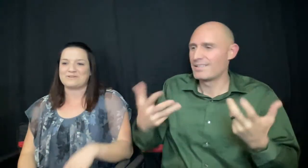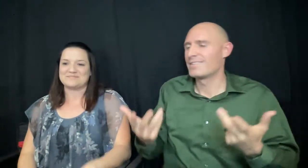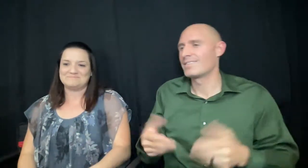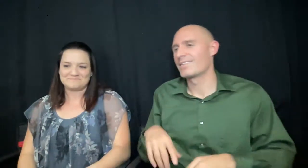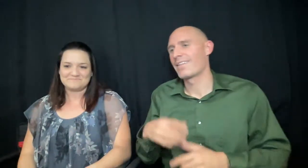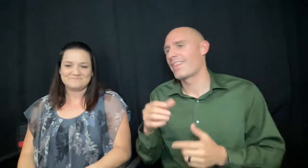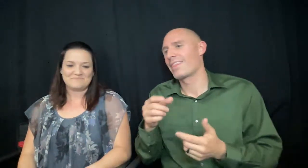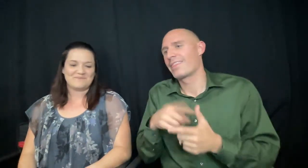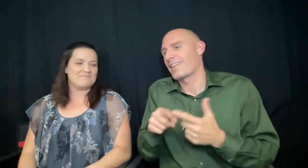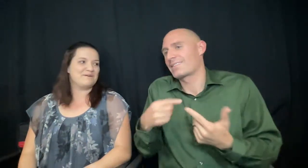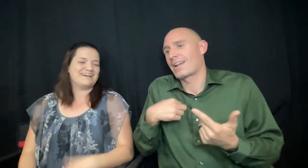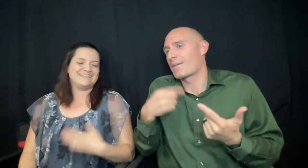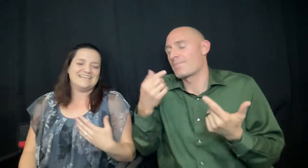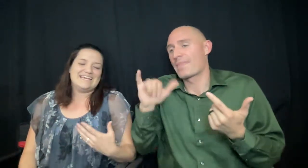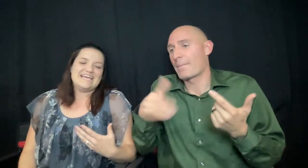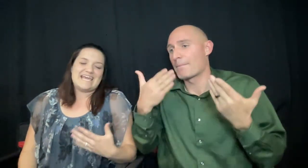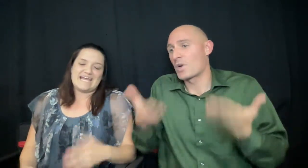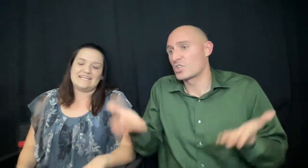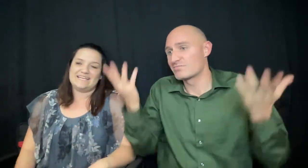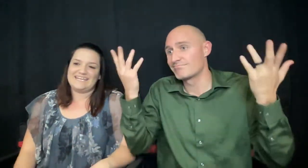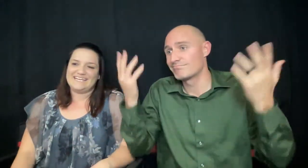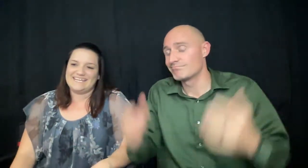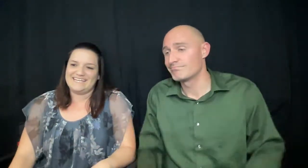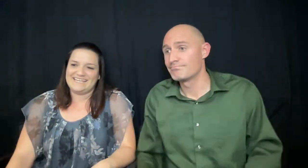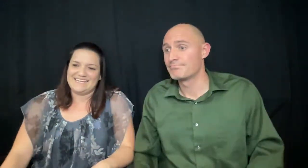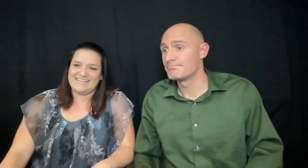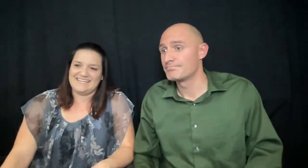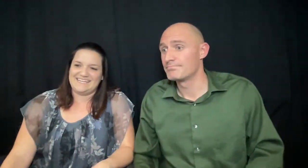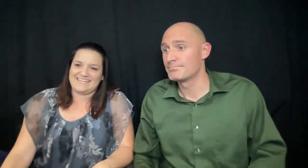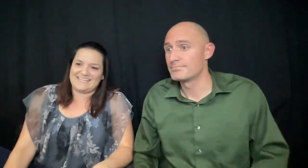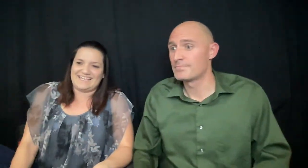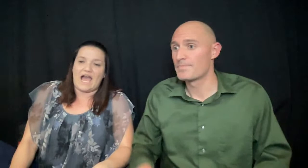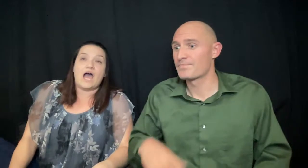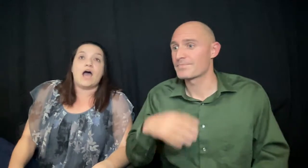person. But any movies y'all suggest watching or anything?